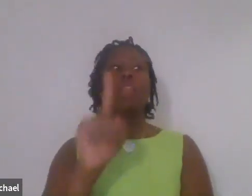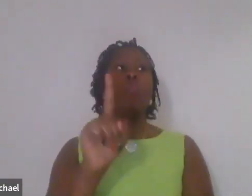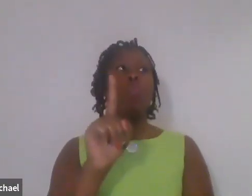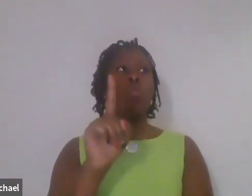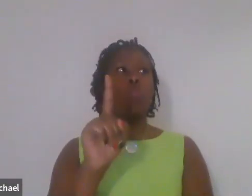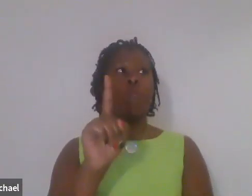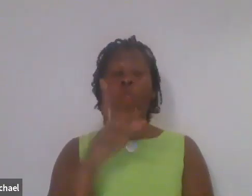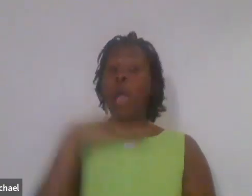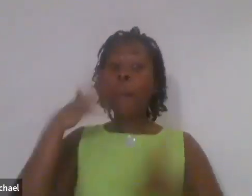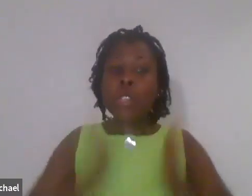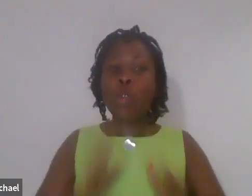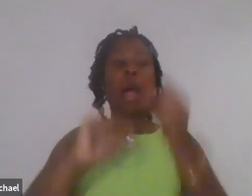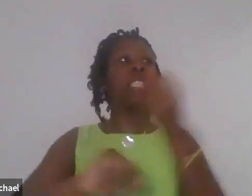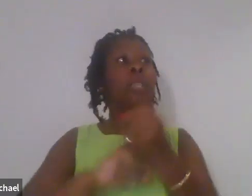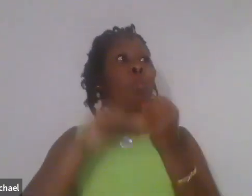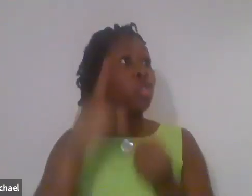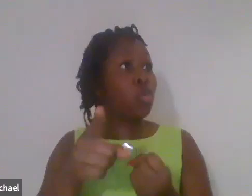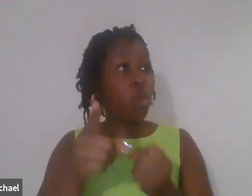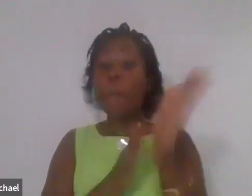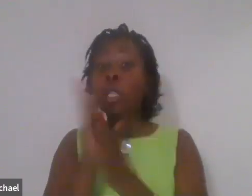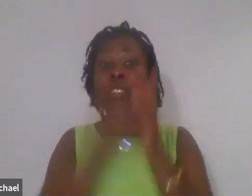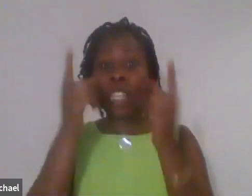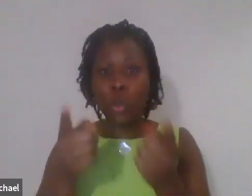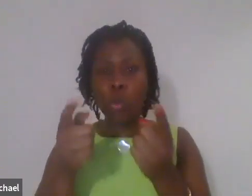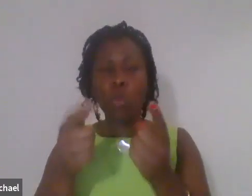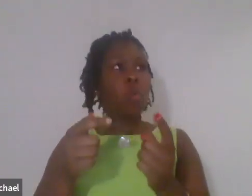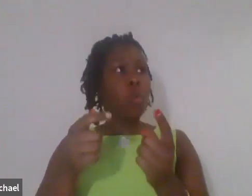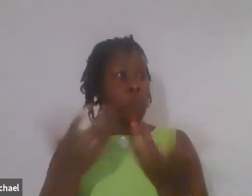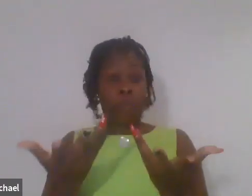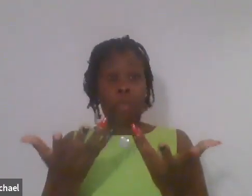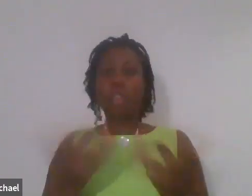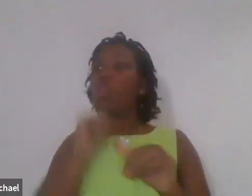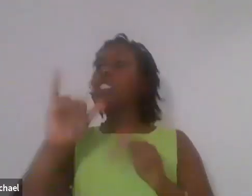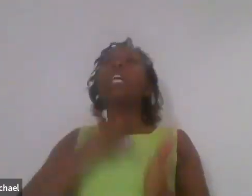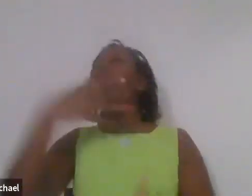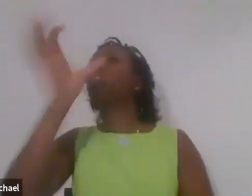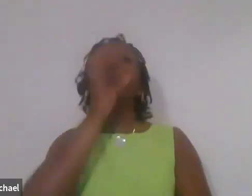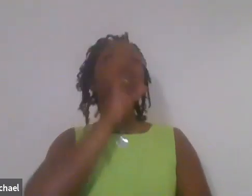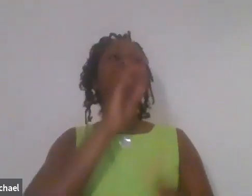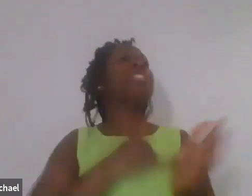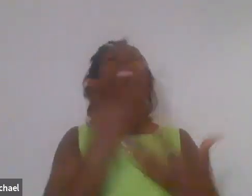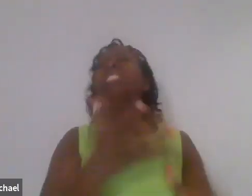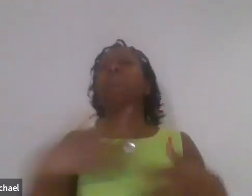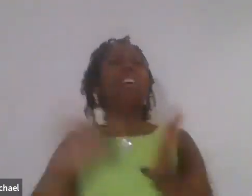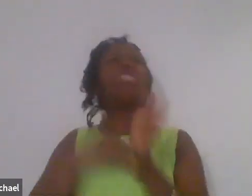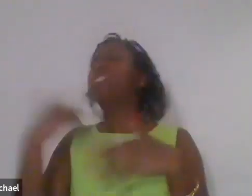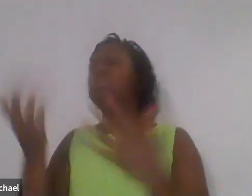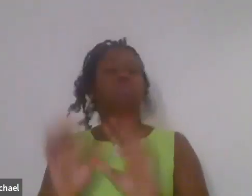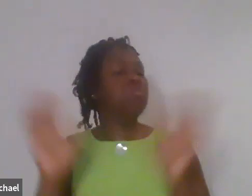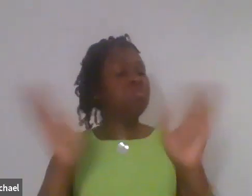potential in you. A person can support you, motivate you. And motivate you. Not just to go through the don't just sit with people